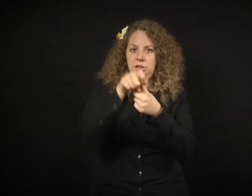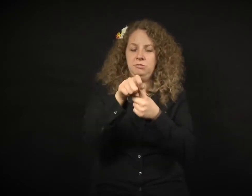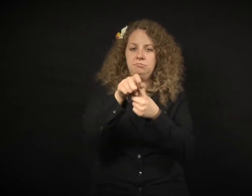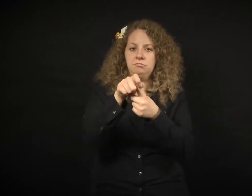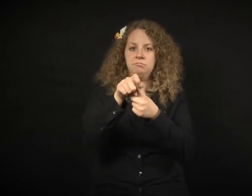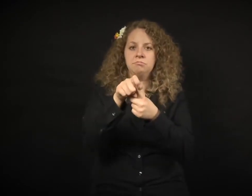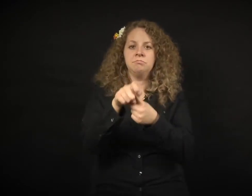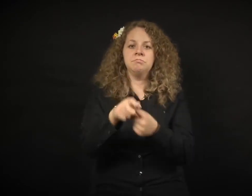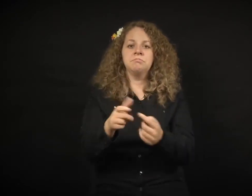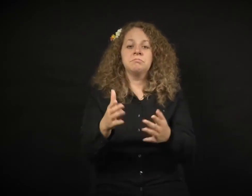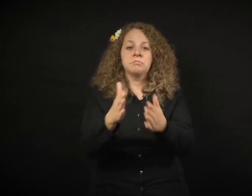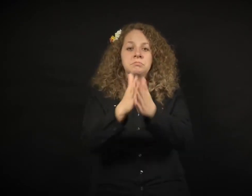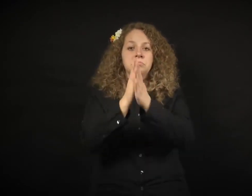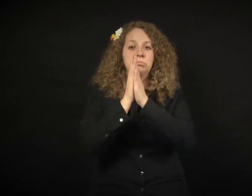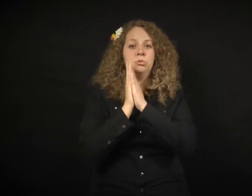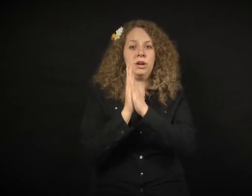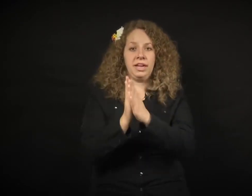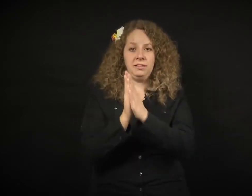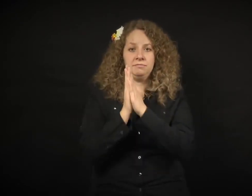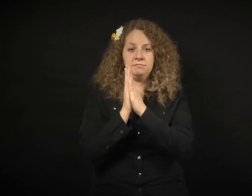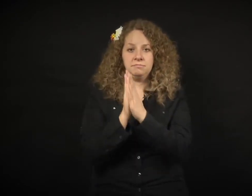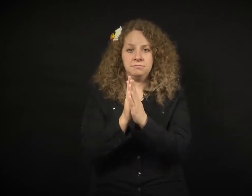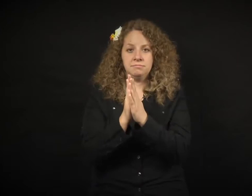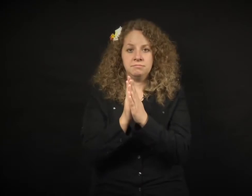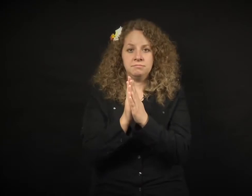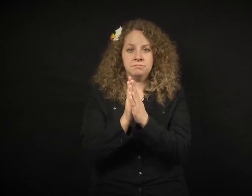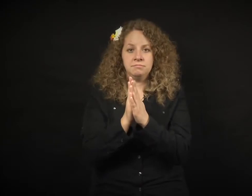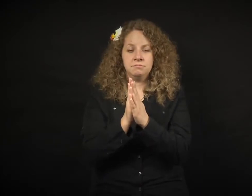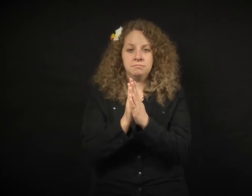you. Pray.